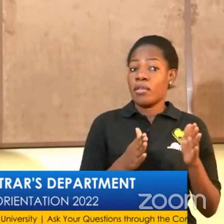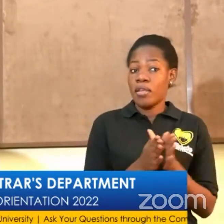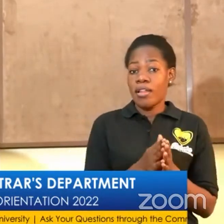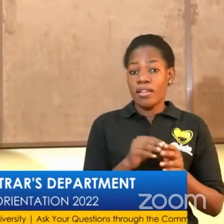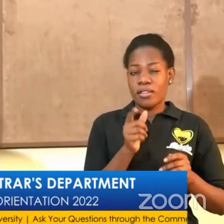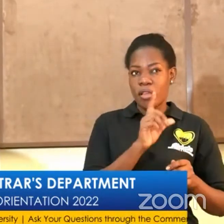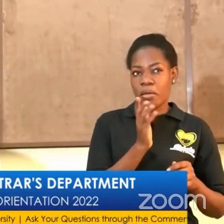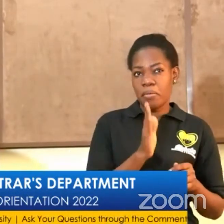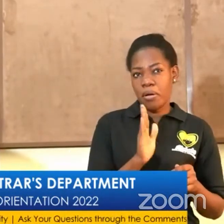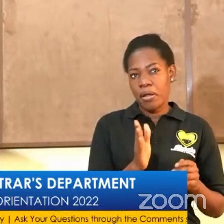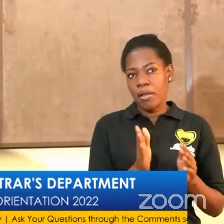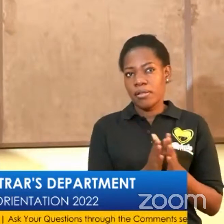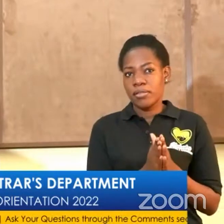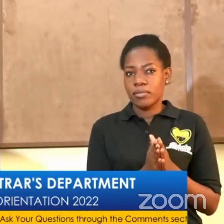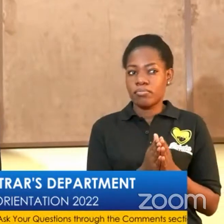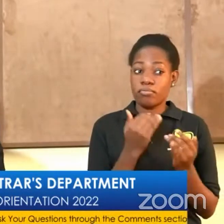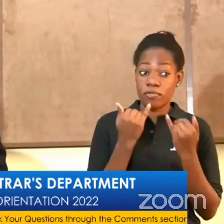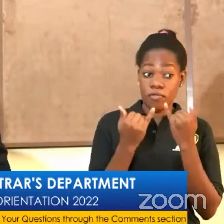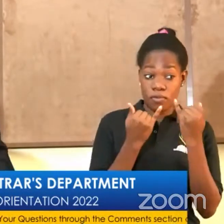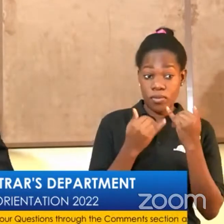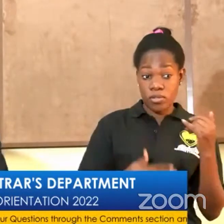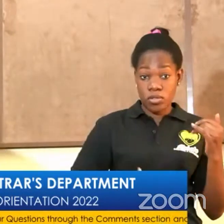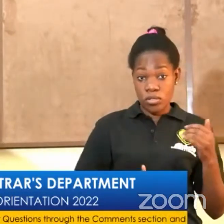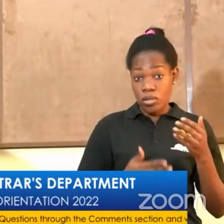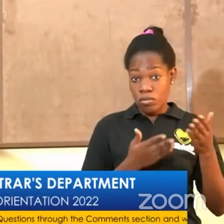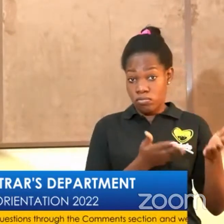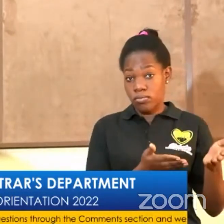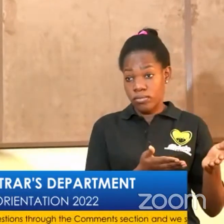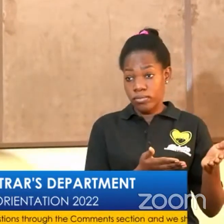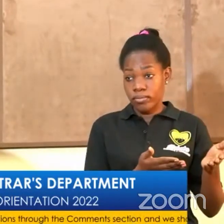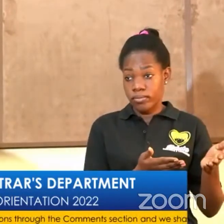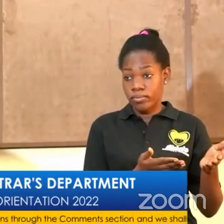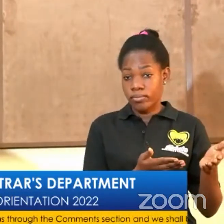library and information science are.